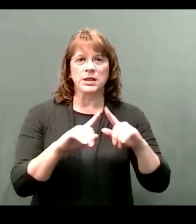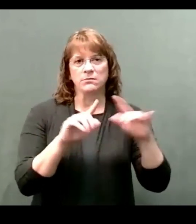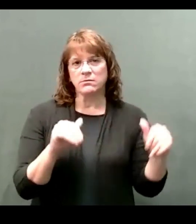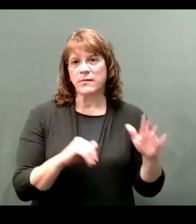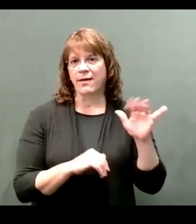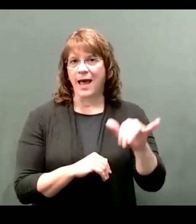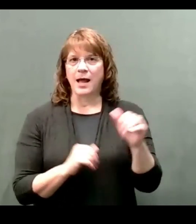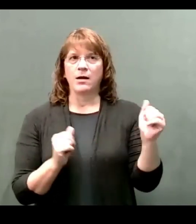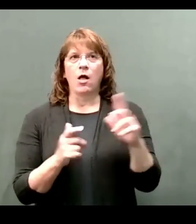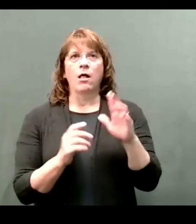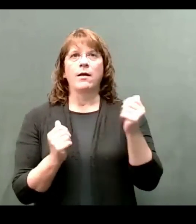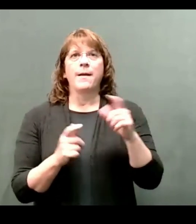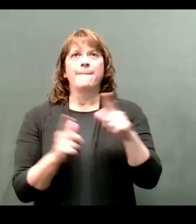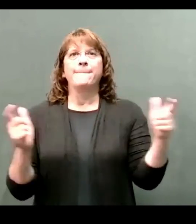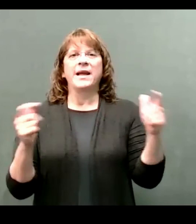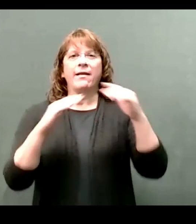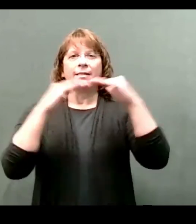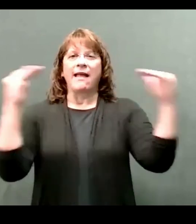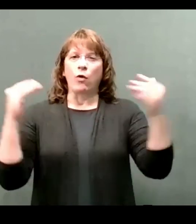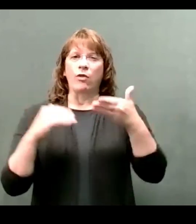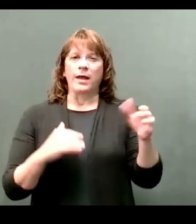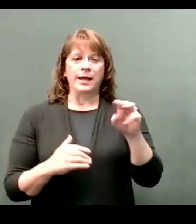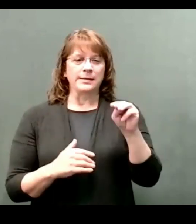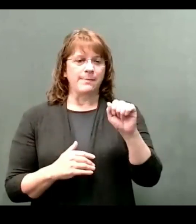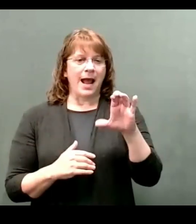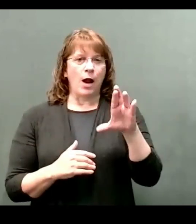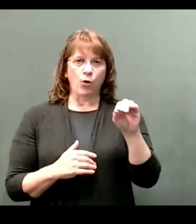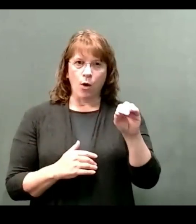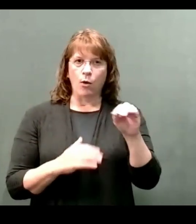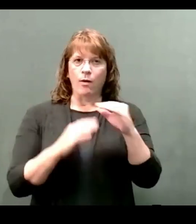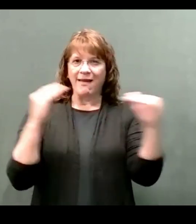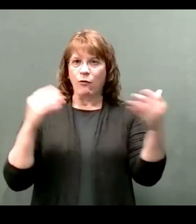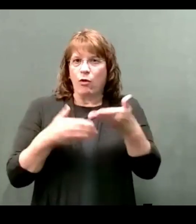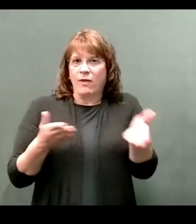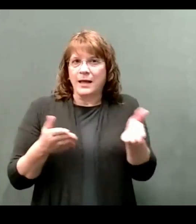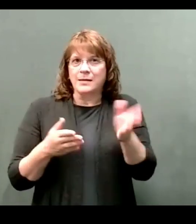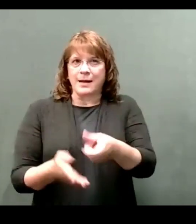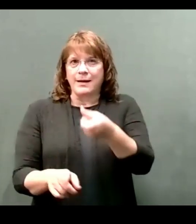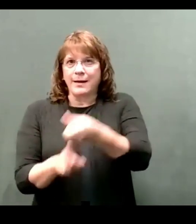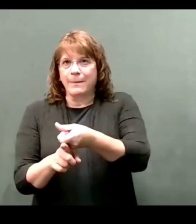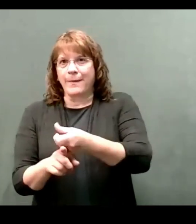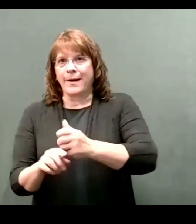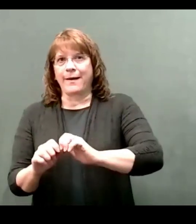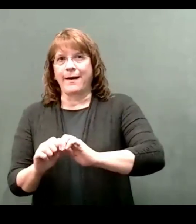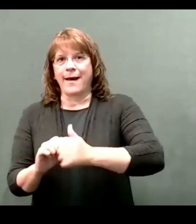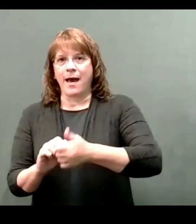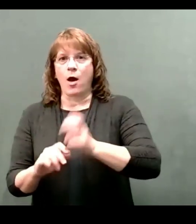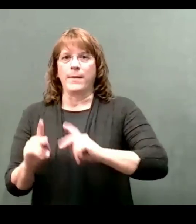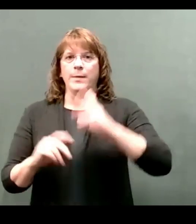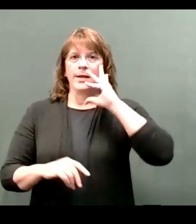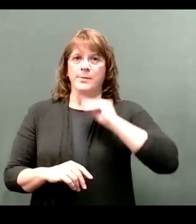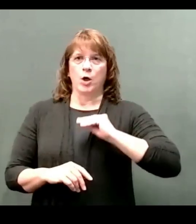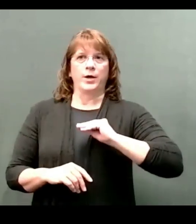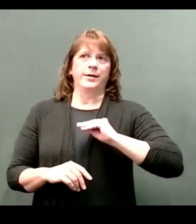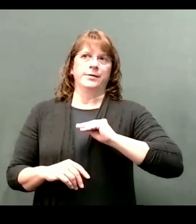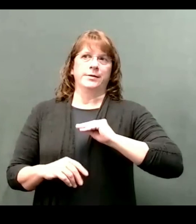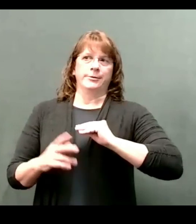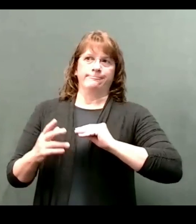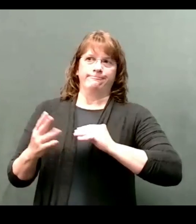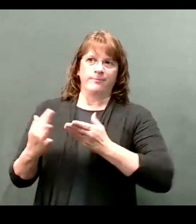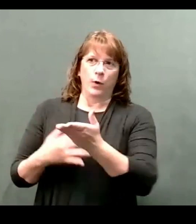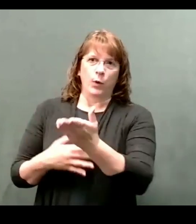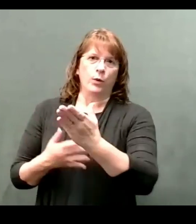different macro, big level things that impact, the ways that folks experience and walk through the